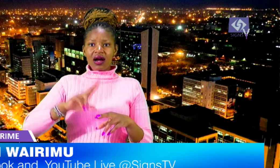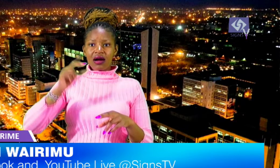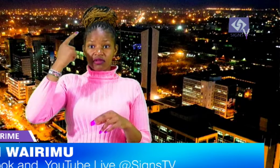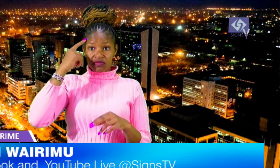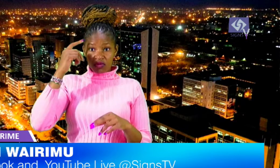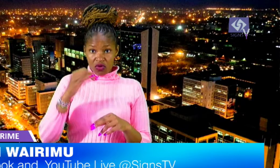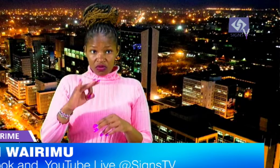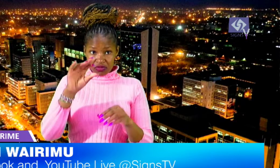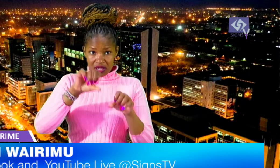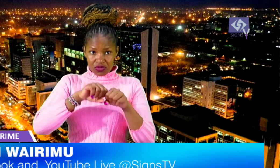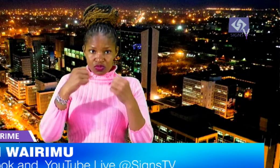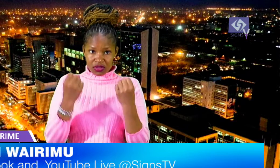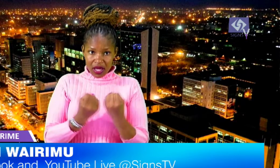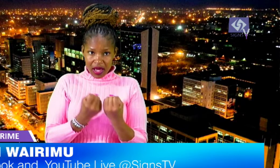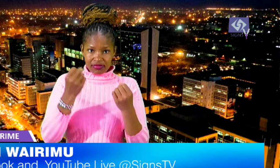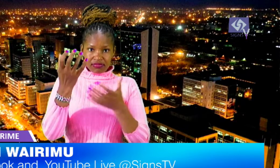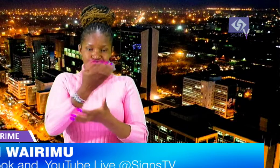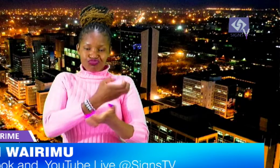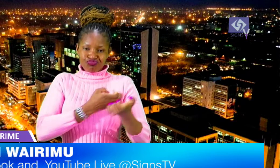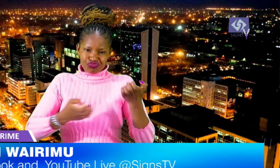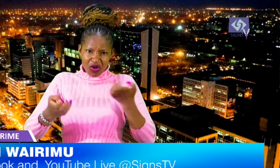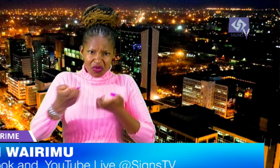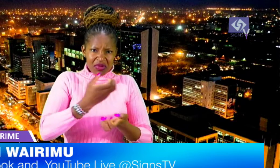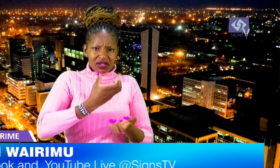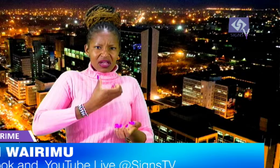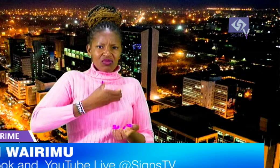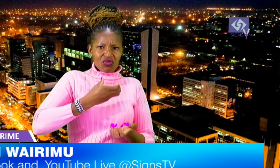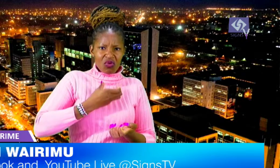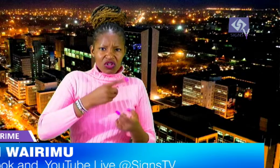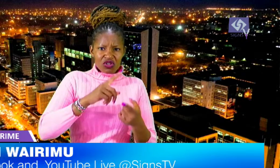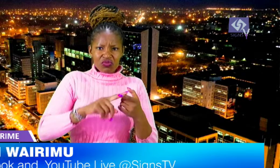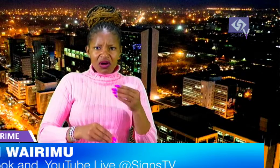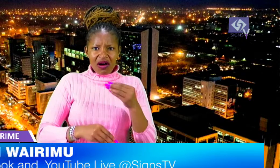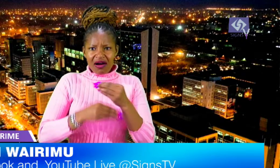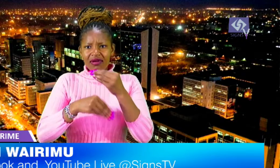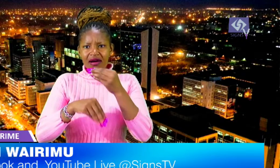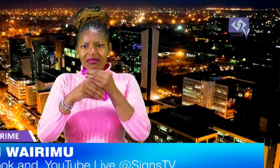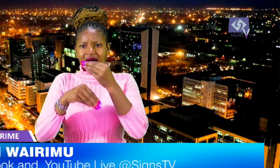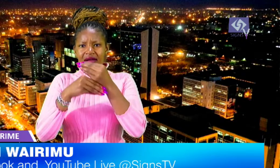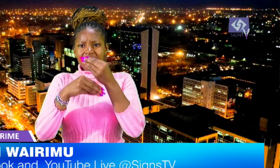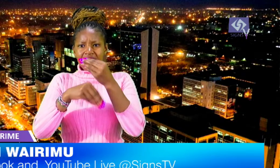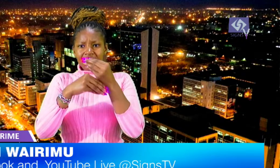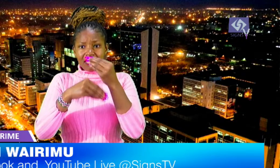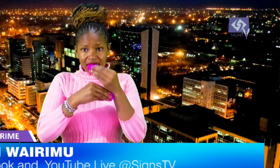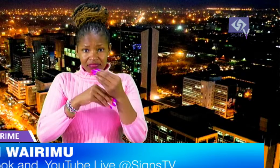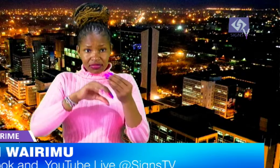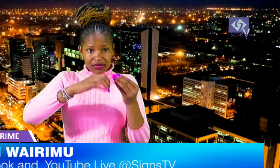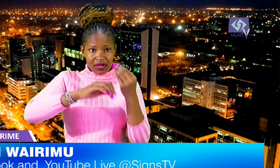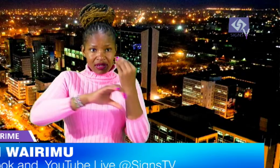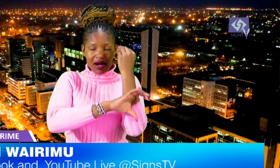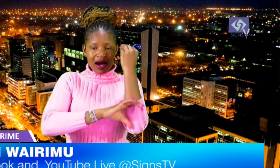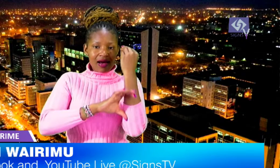called for a setting up of a social and economic council to address the country's